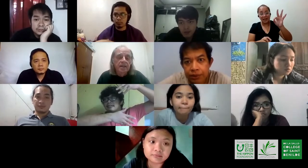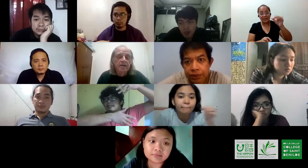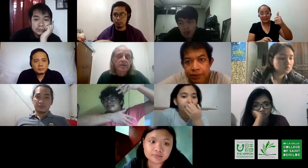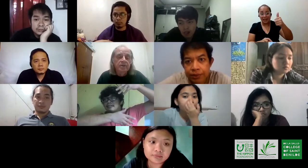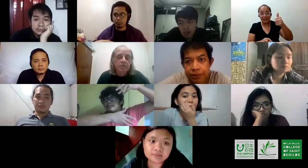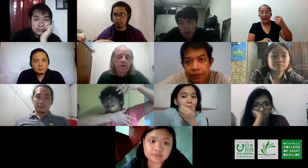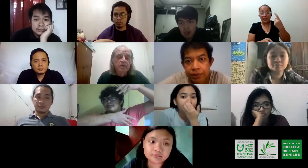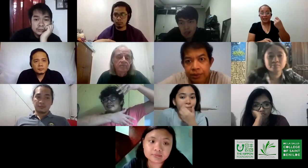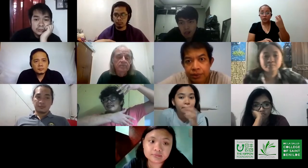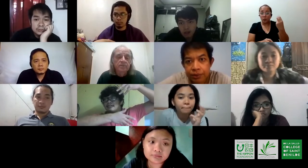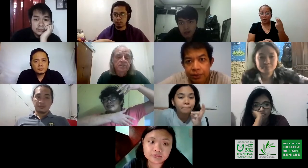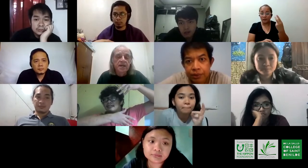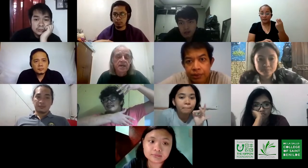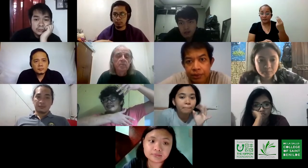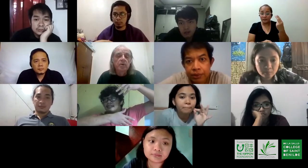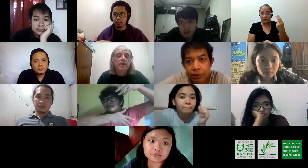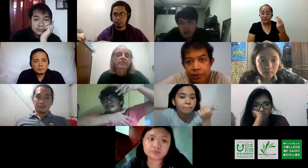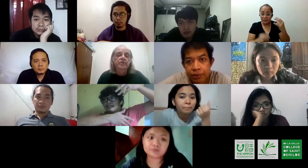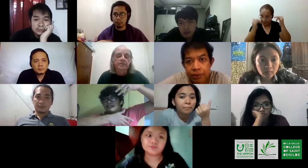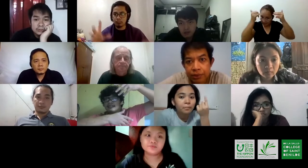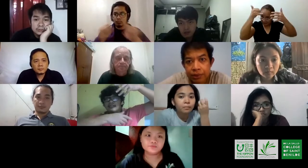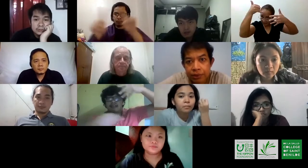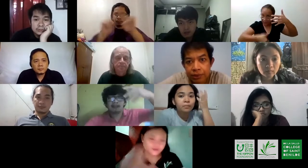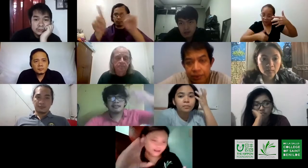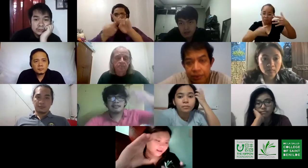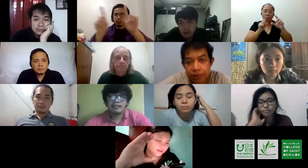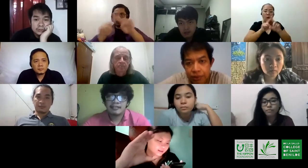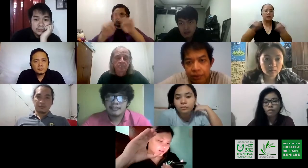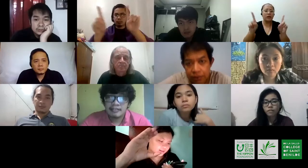10, 11, and 12. Same or different?